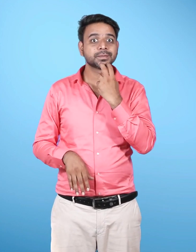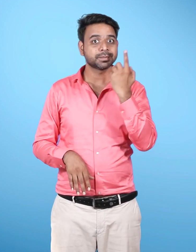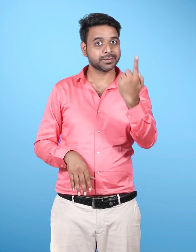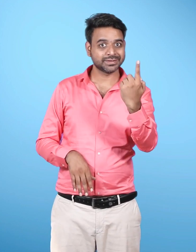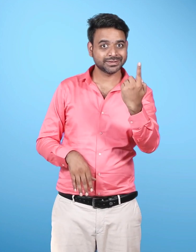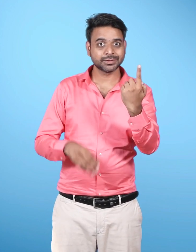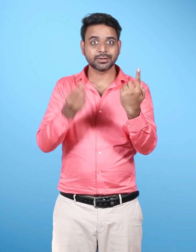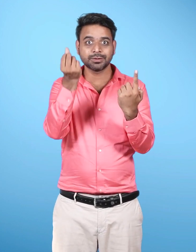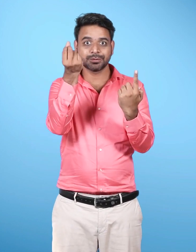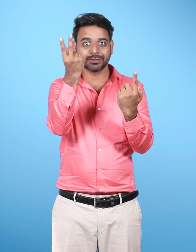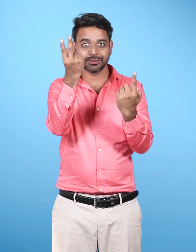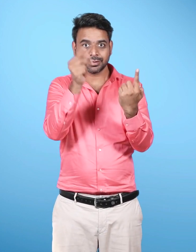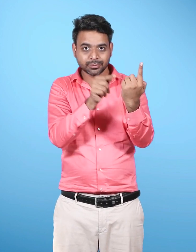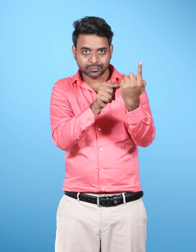tip of the cell.